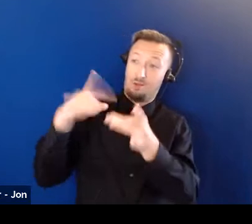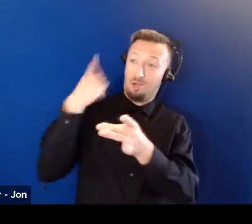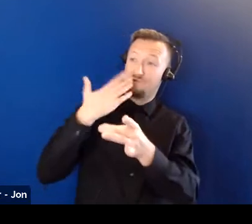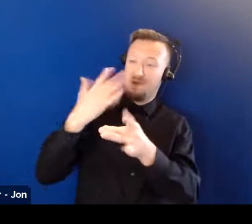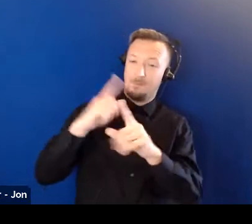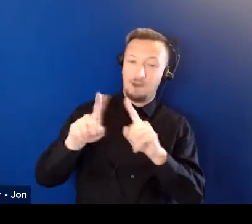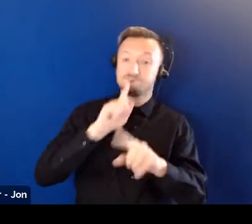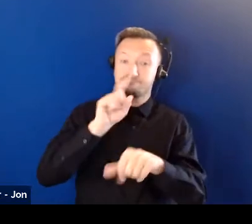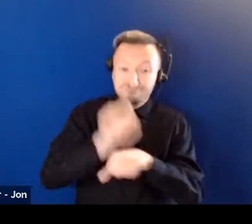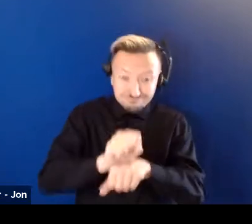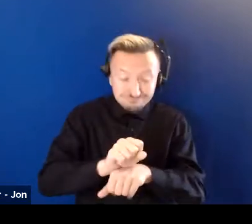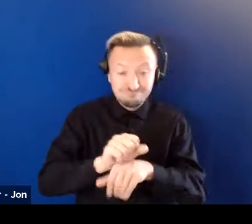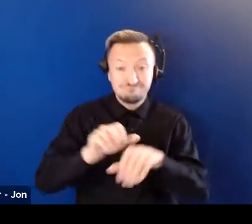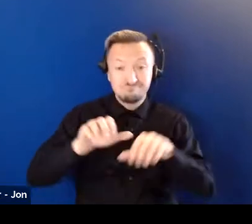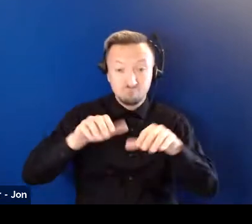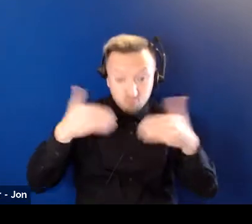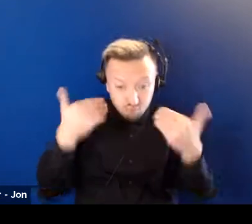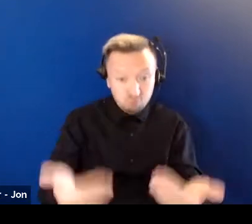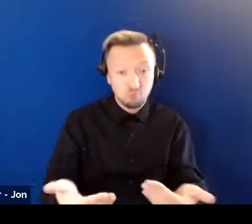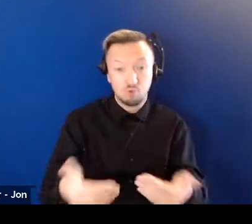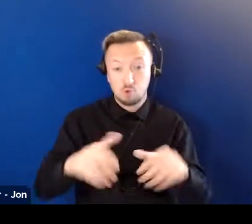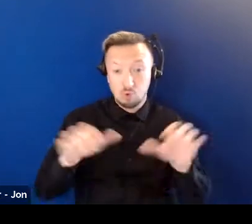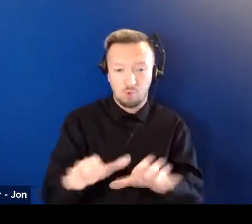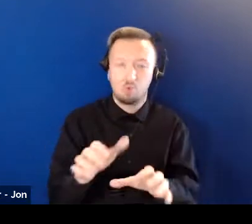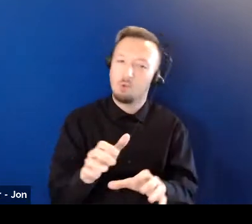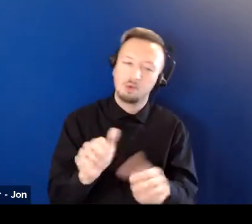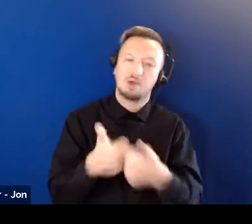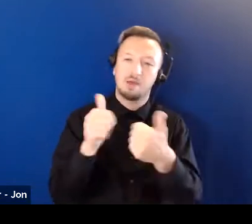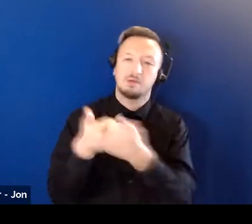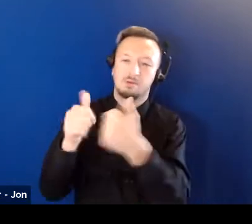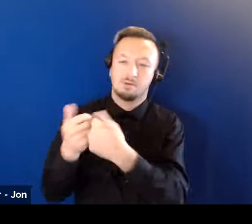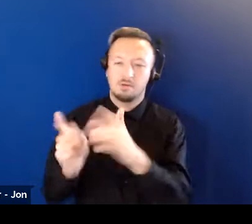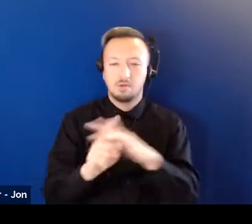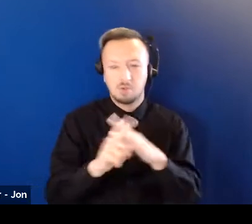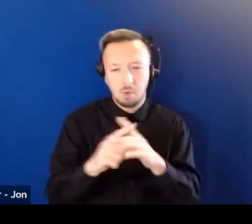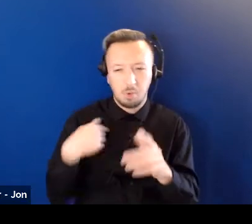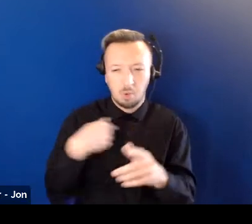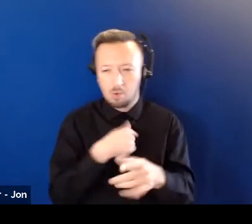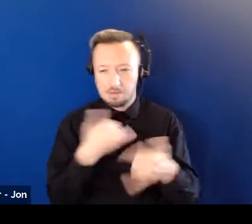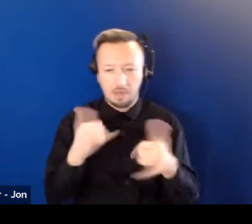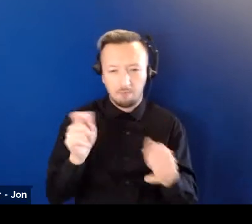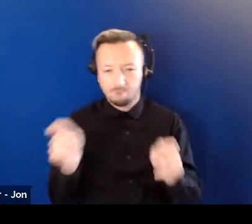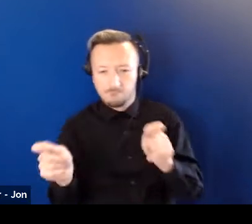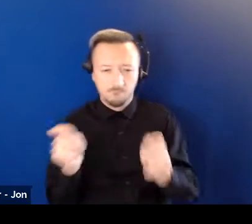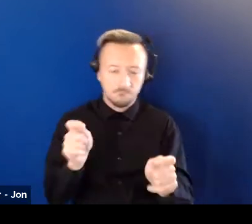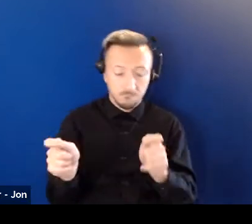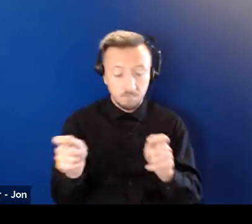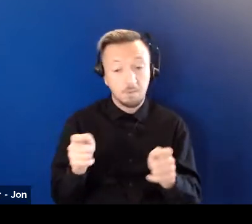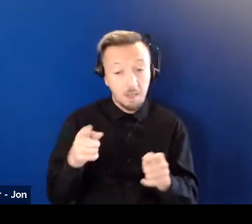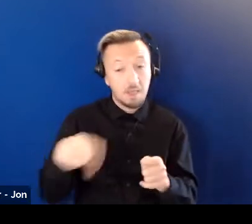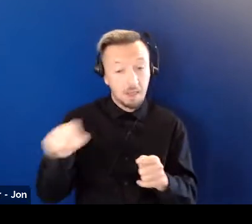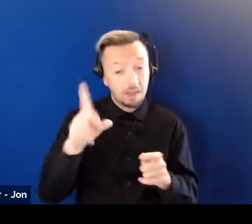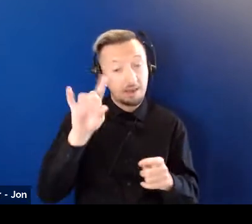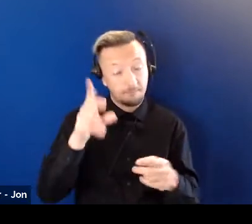as changes occur and we have to shift kind of things. But they have enrolled people on